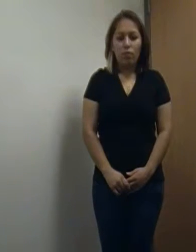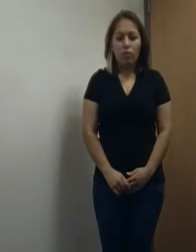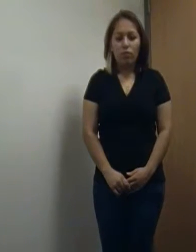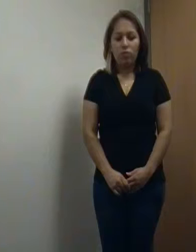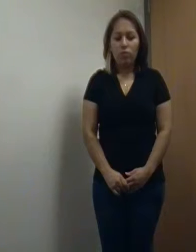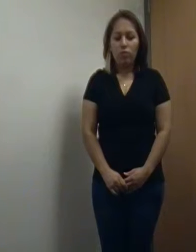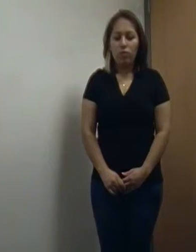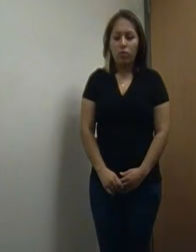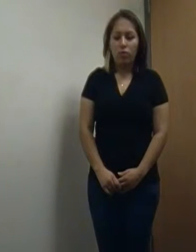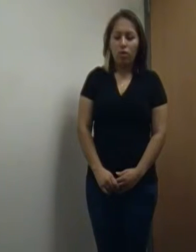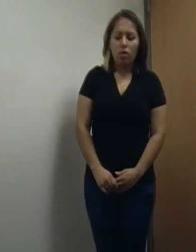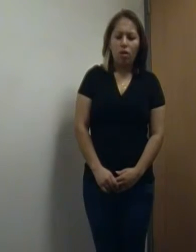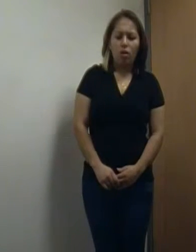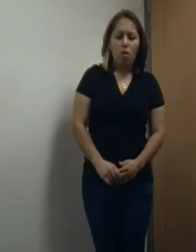have their breakfast and lunch.